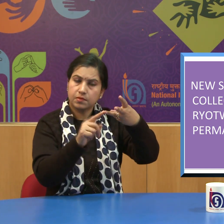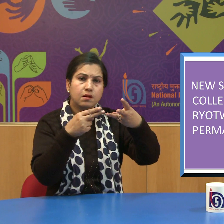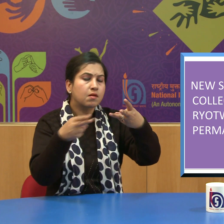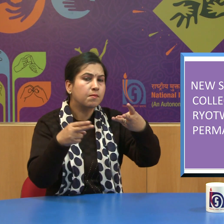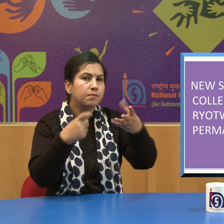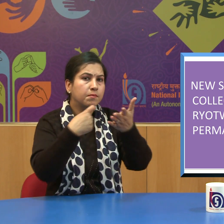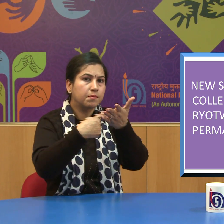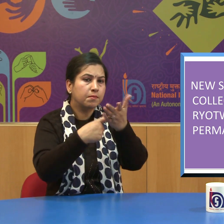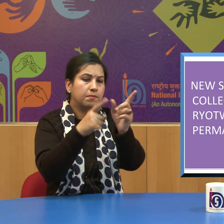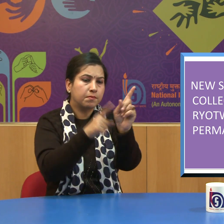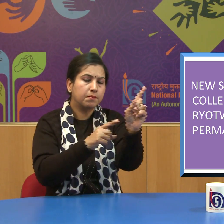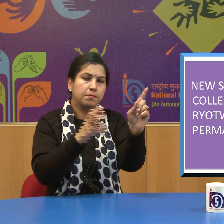Ryotwari system.